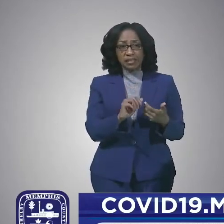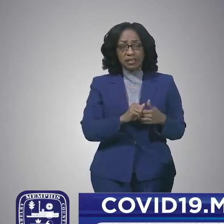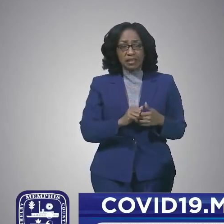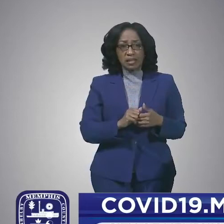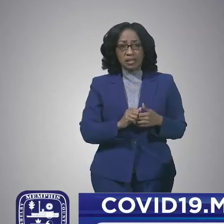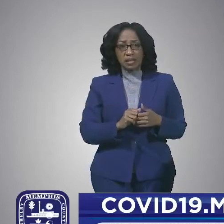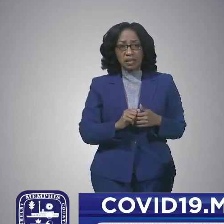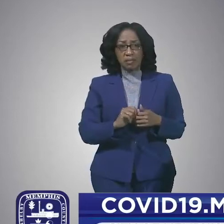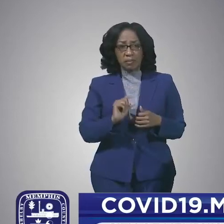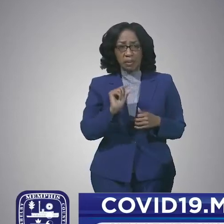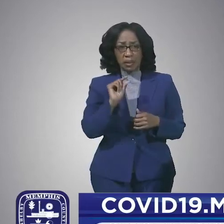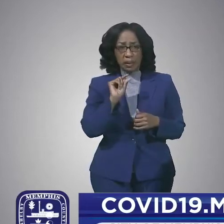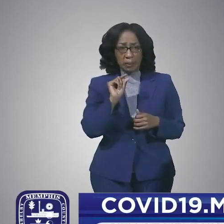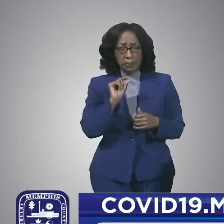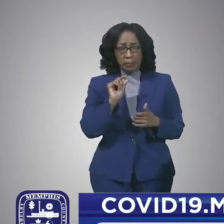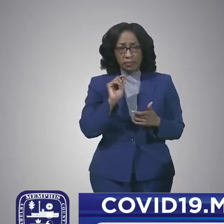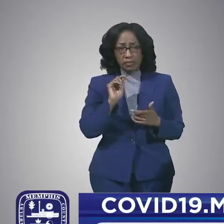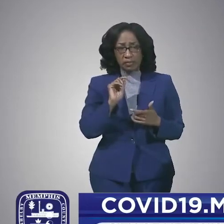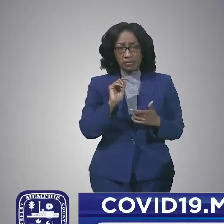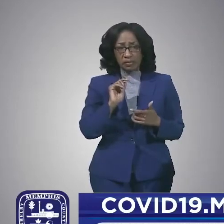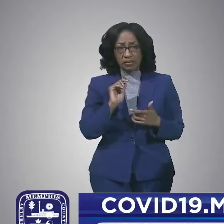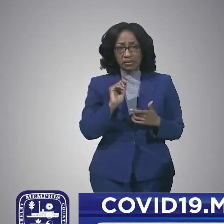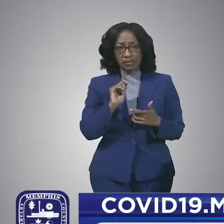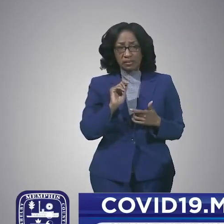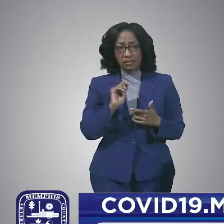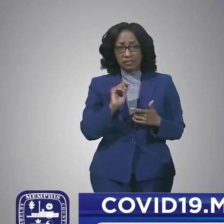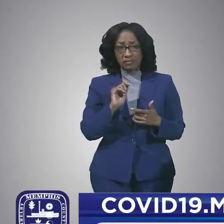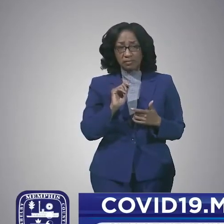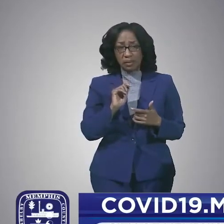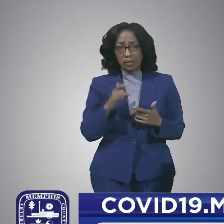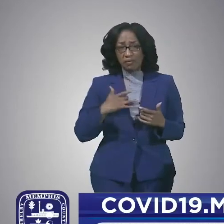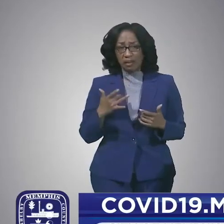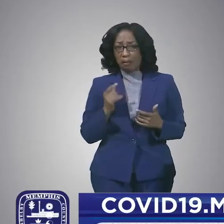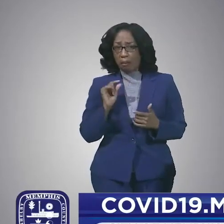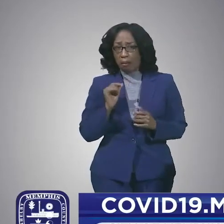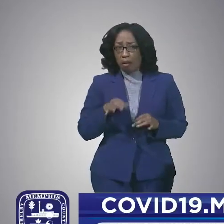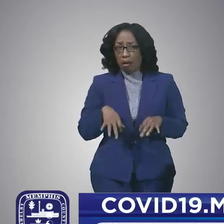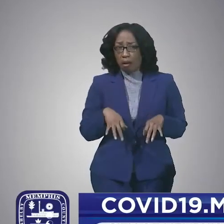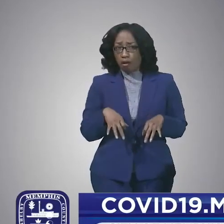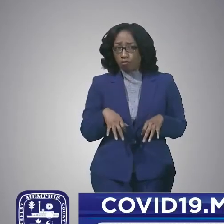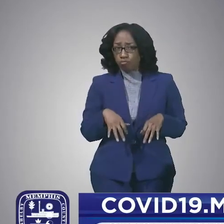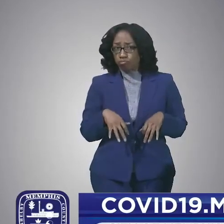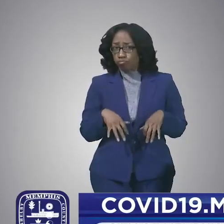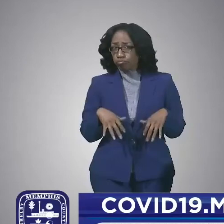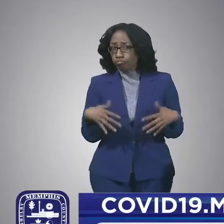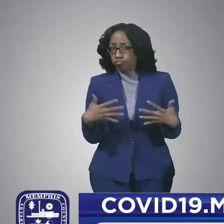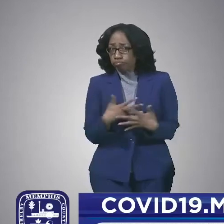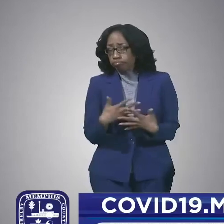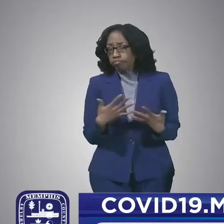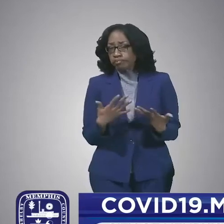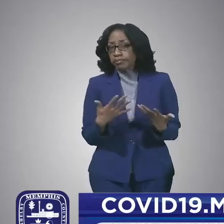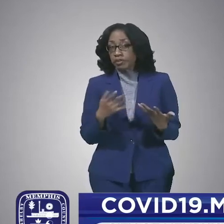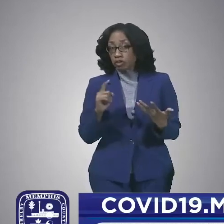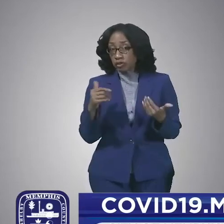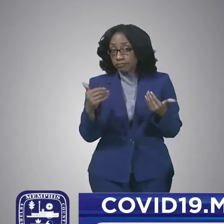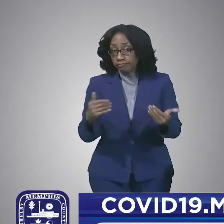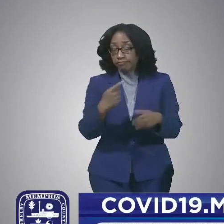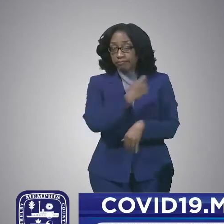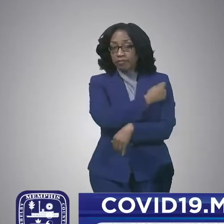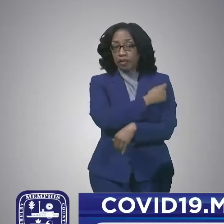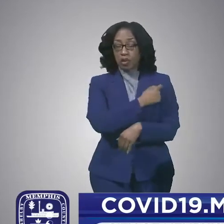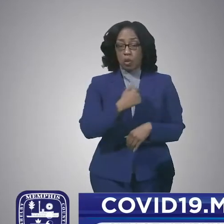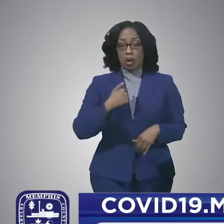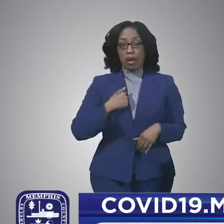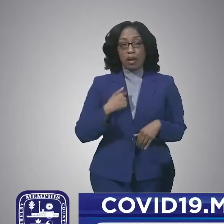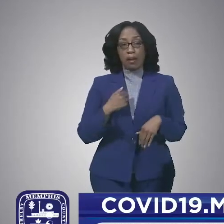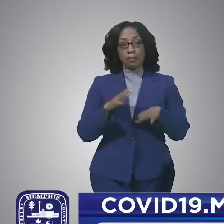hesitancy, or just maybe are not sure that they want to vaccinate immediately? Understood. So I'll speak as a pediatrician here